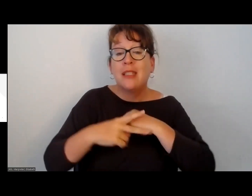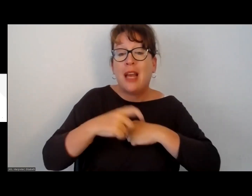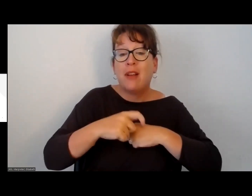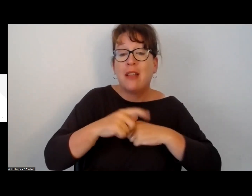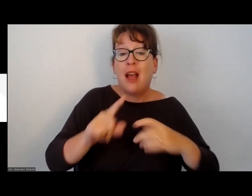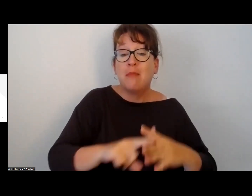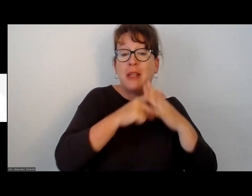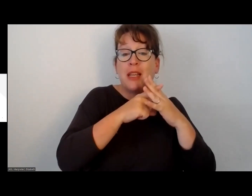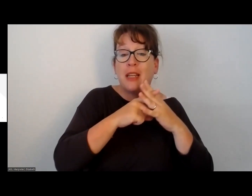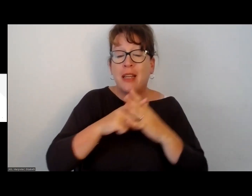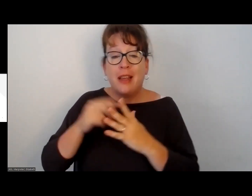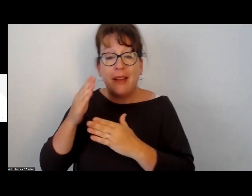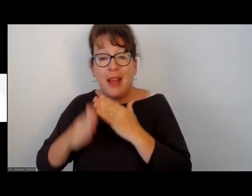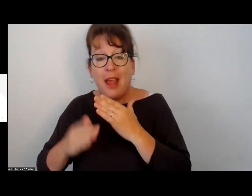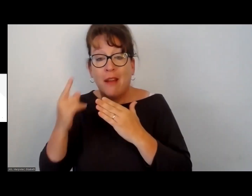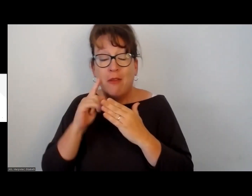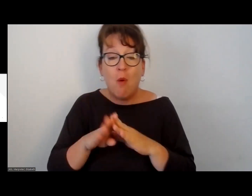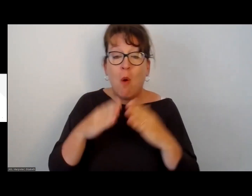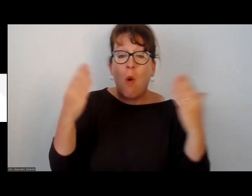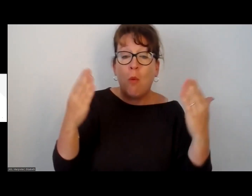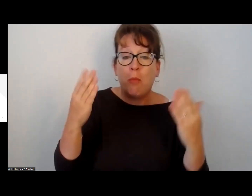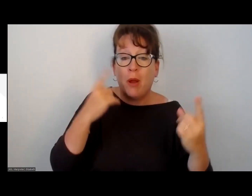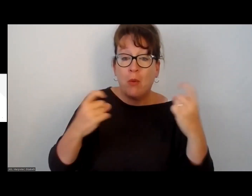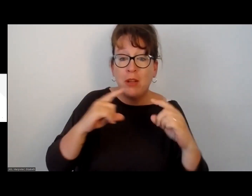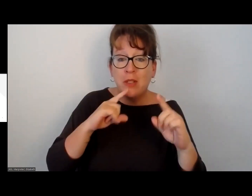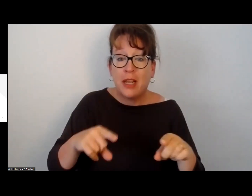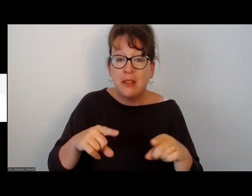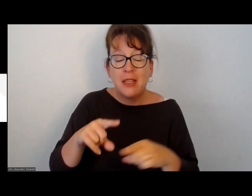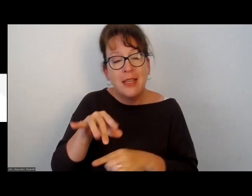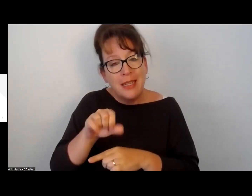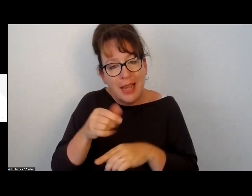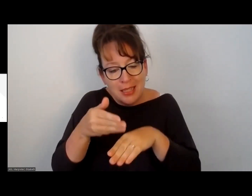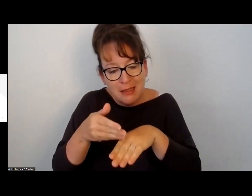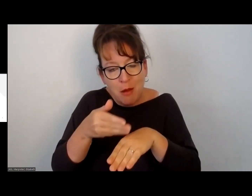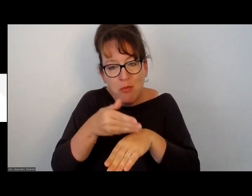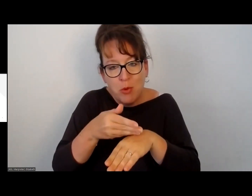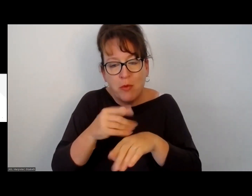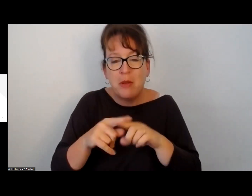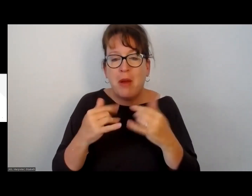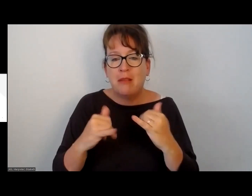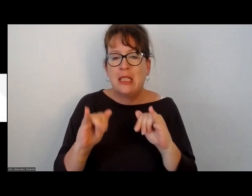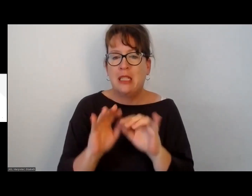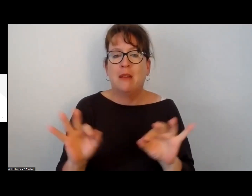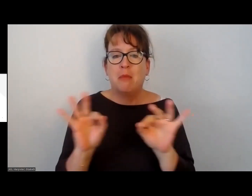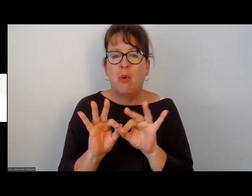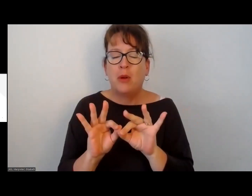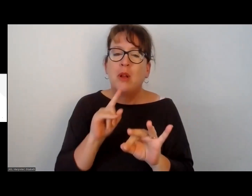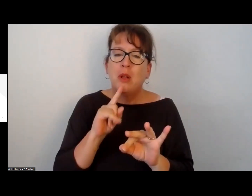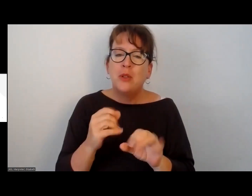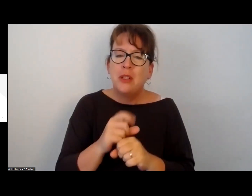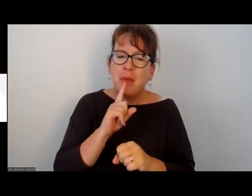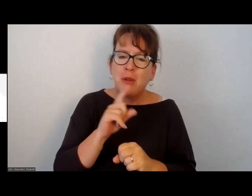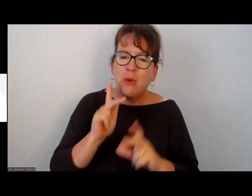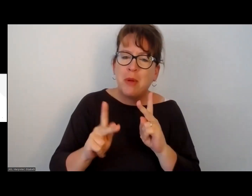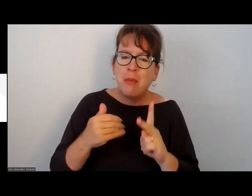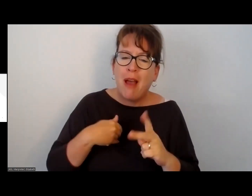like it's a super baby step. It's an incremental, but it's really just making sure that folks have a chance and, they